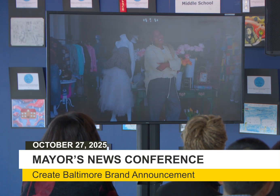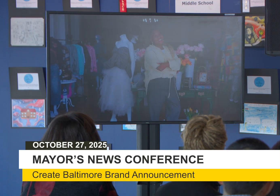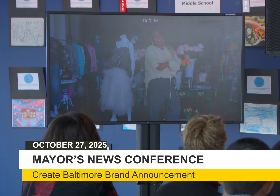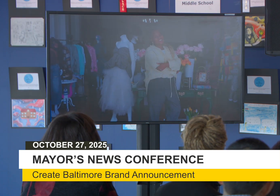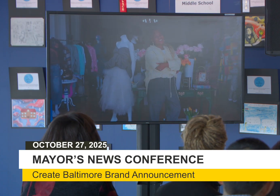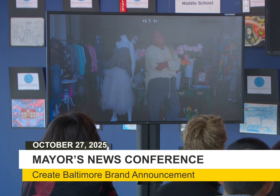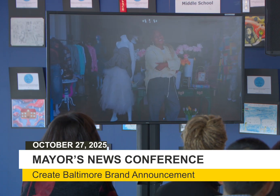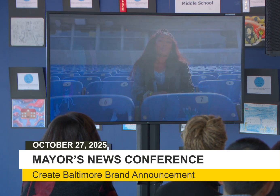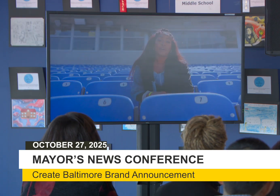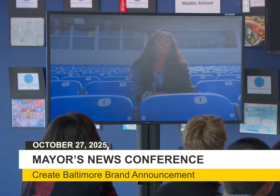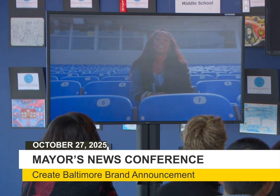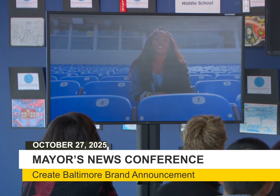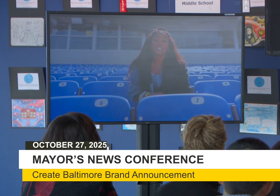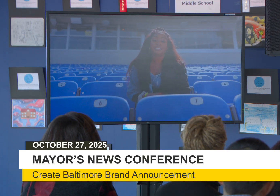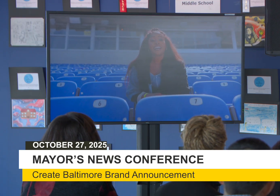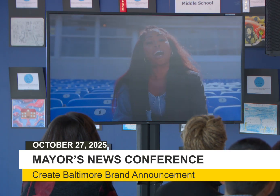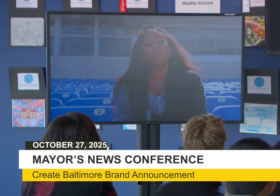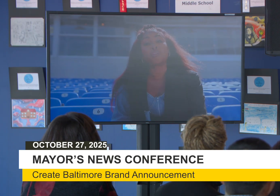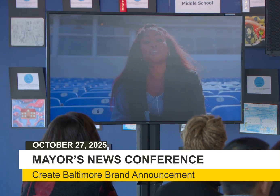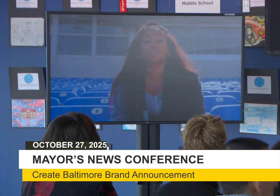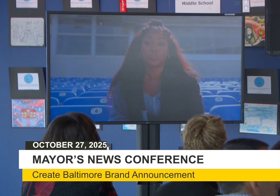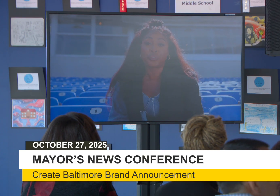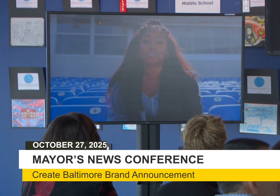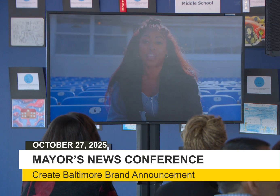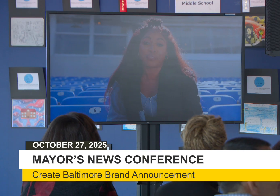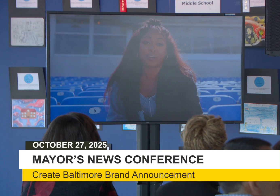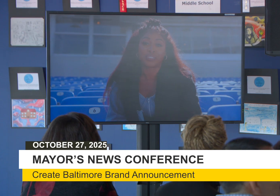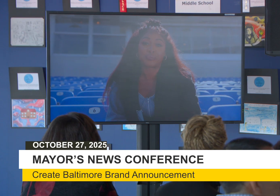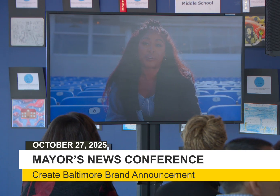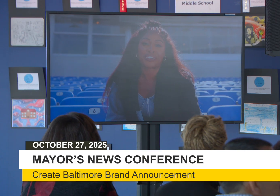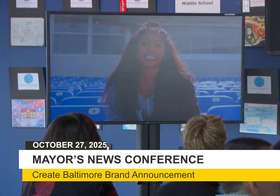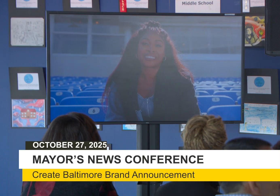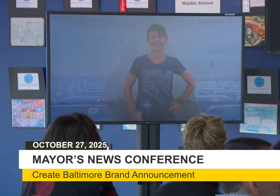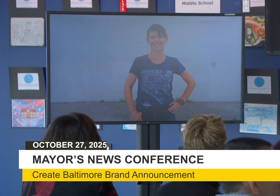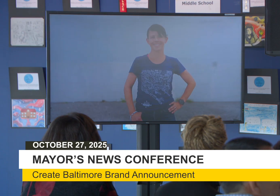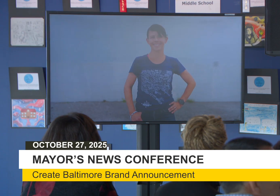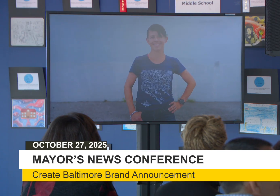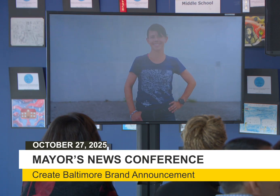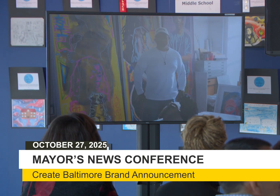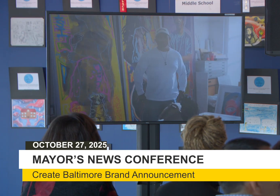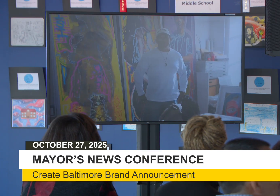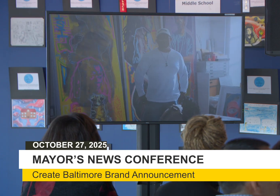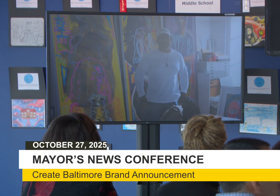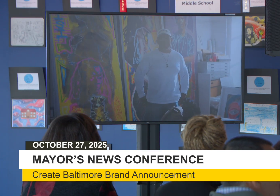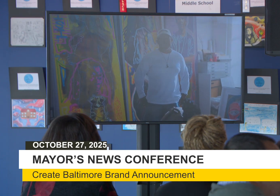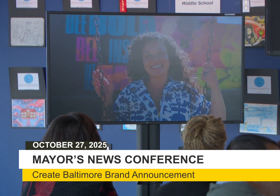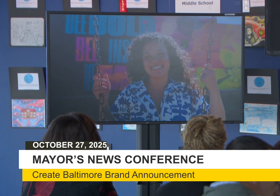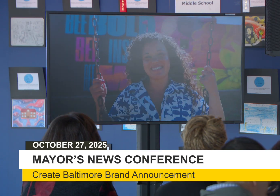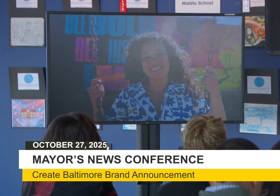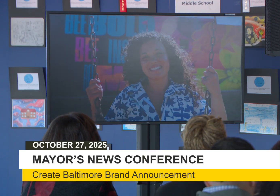are. So now the question is, how will you create Baltimore?